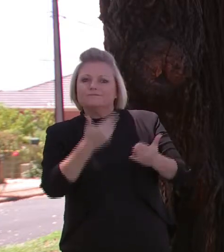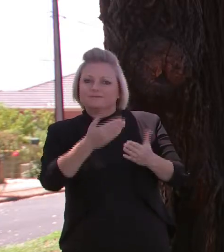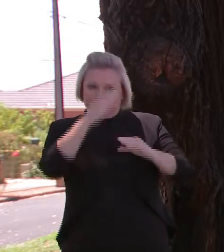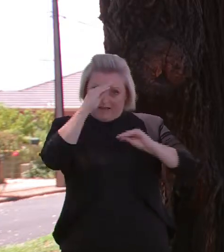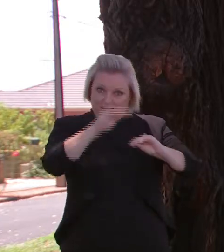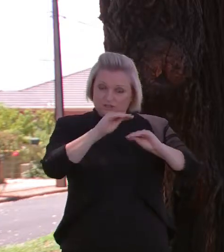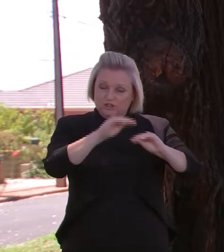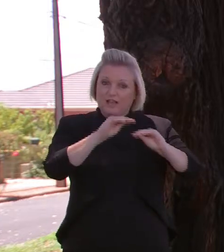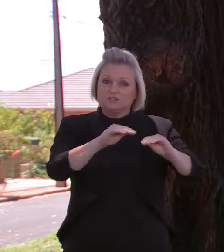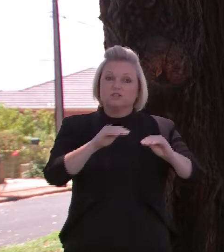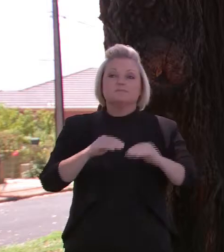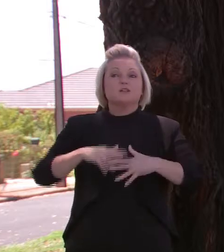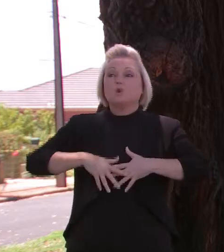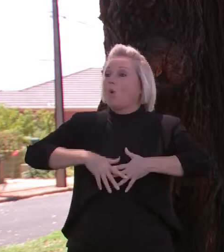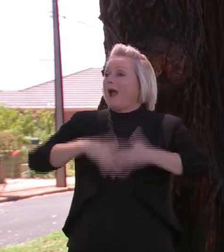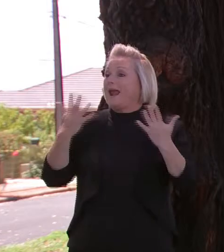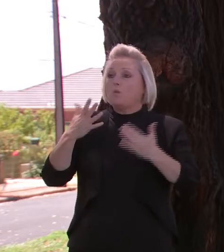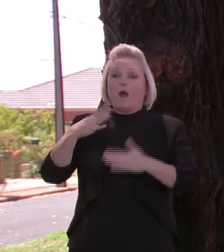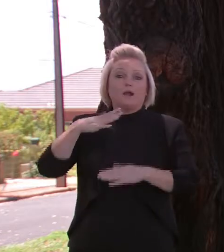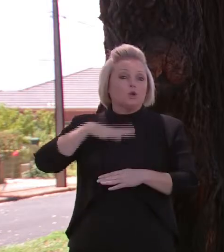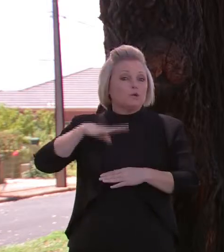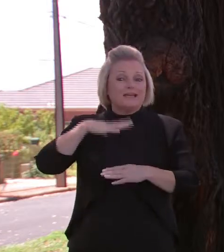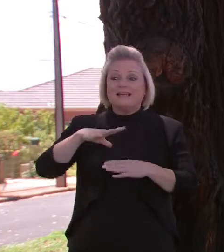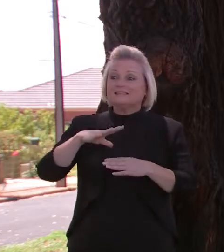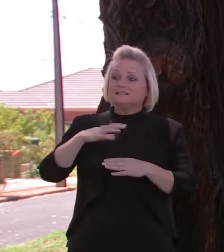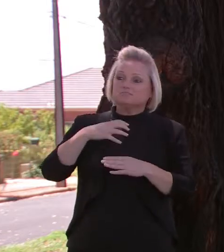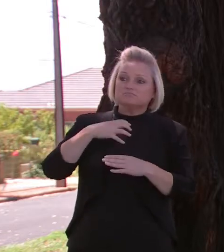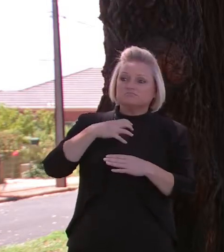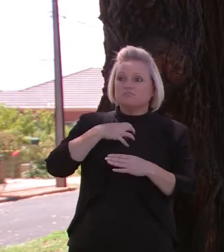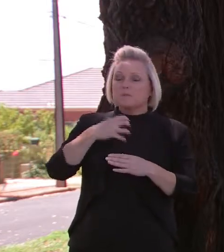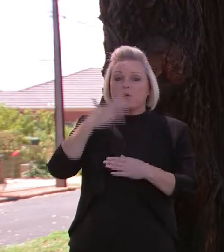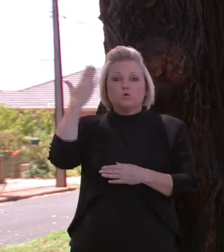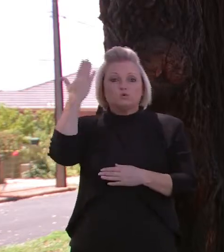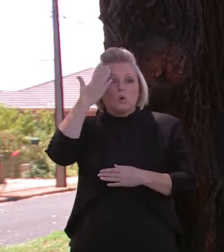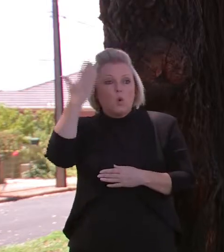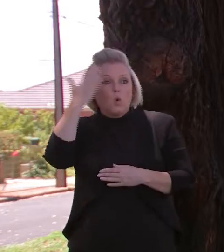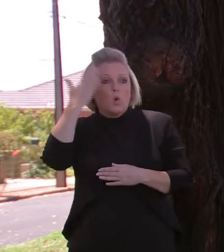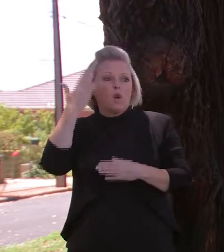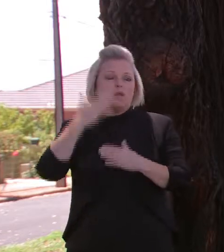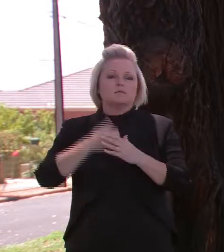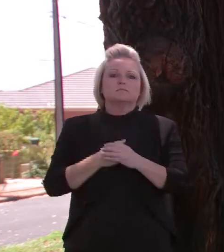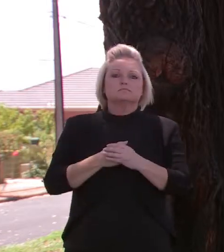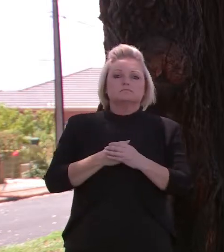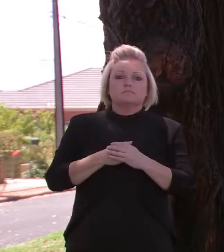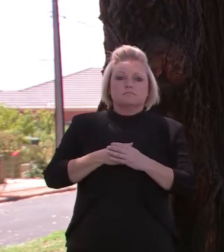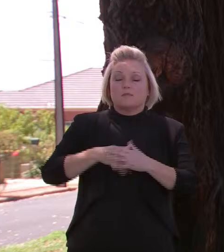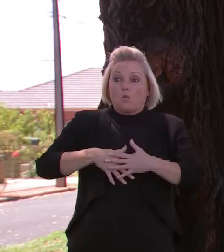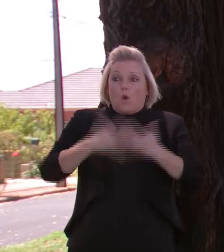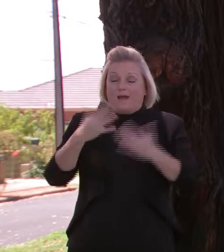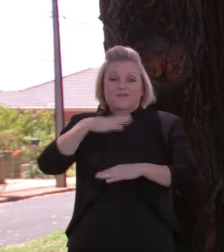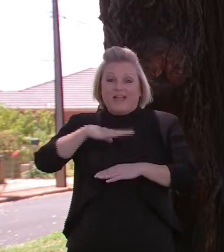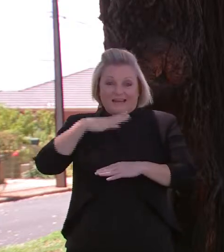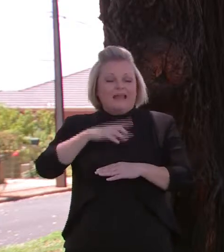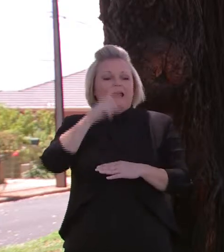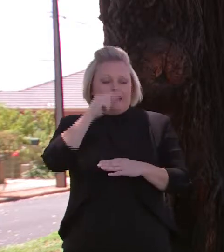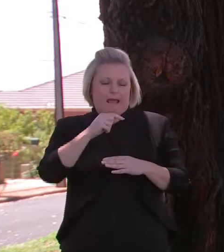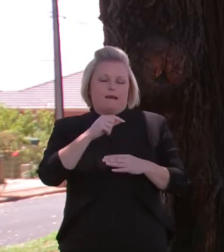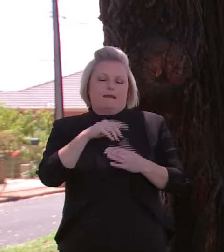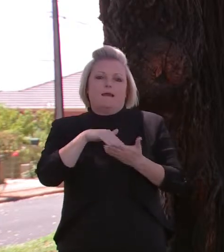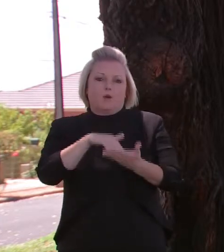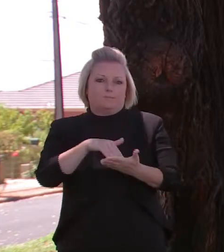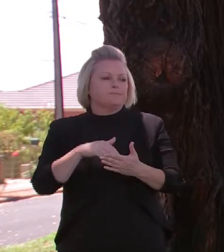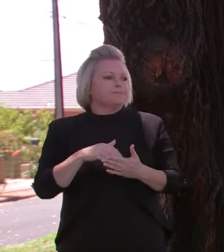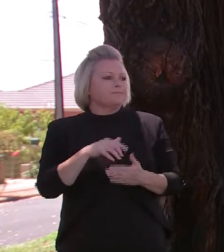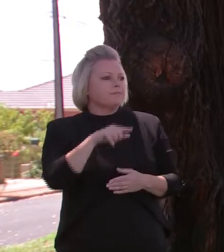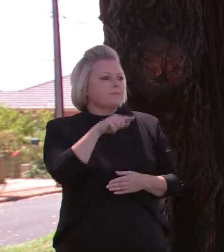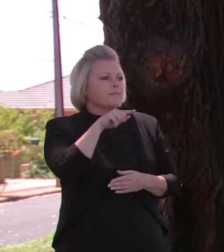available for anybody who needs them to keep that continuity of learning. They're available to supplement other classroom programs where the teacher sees they'll have value. Is